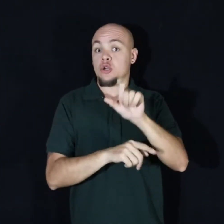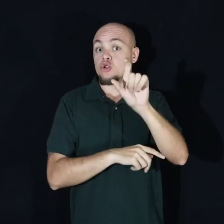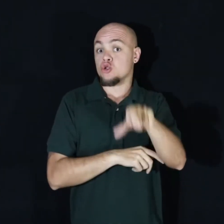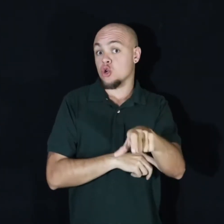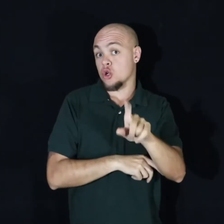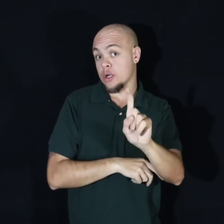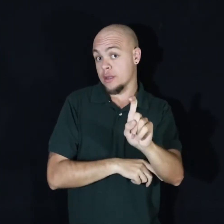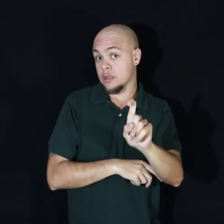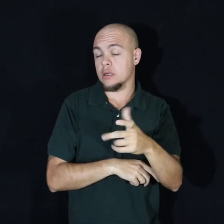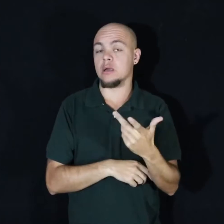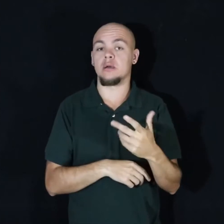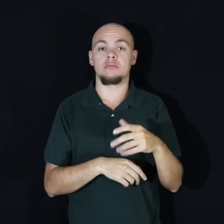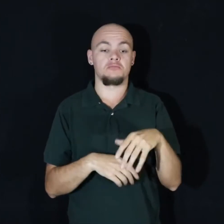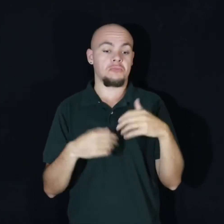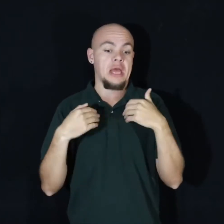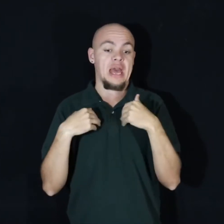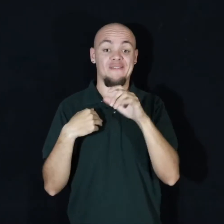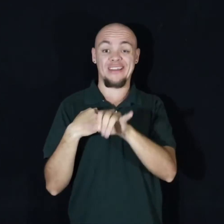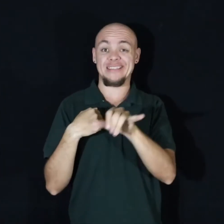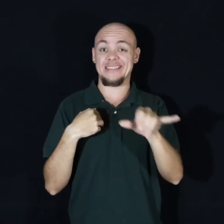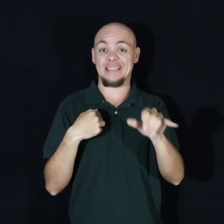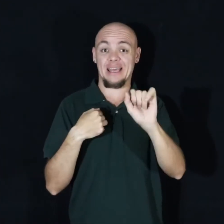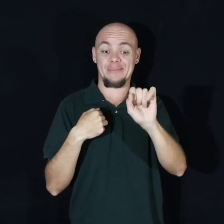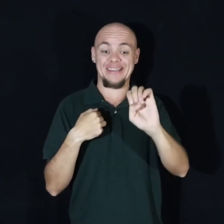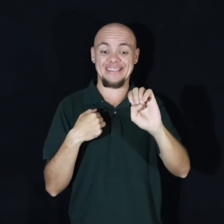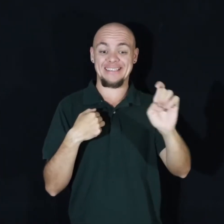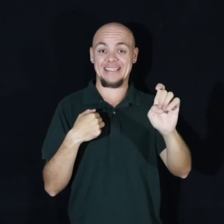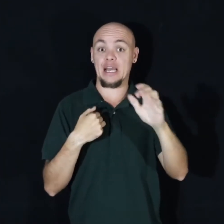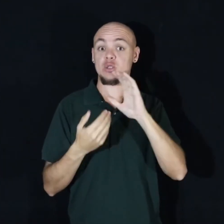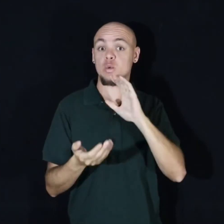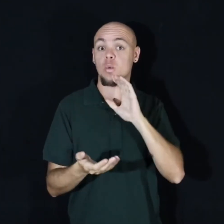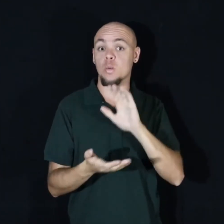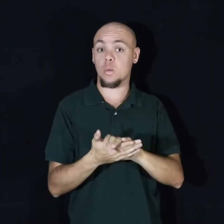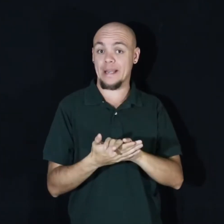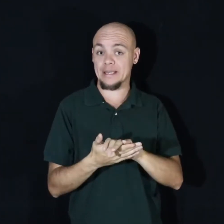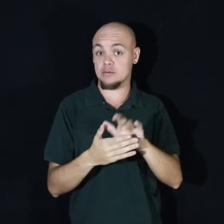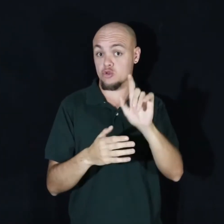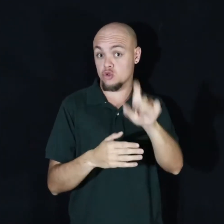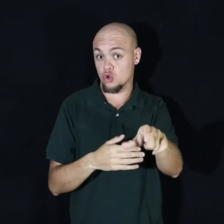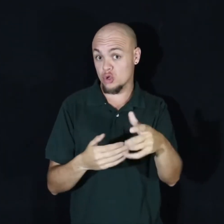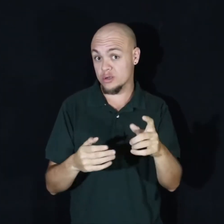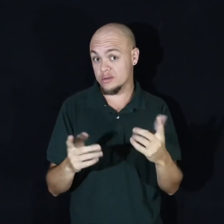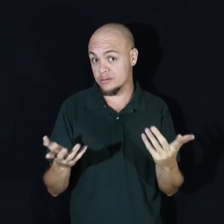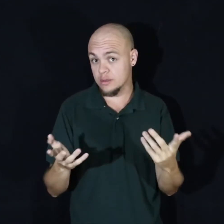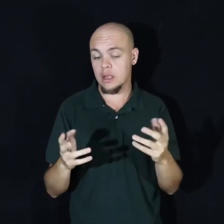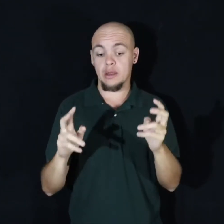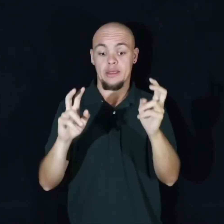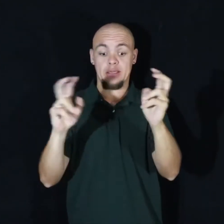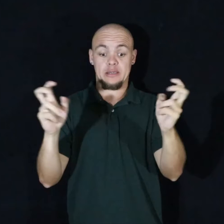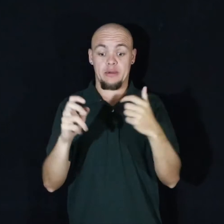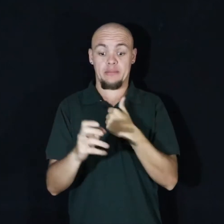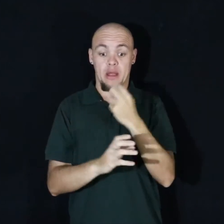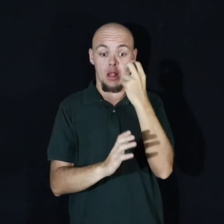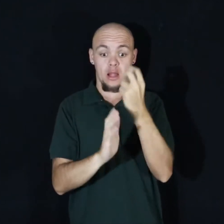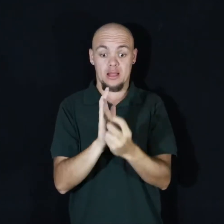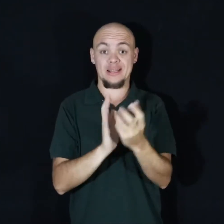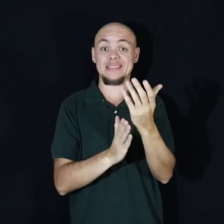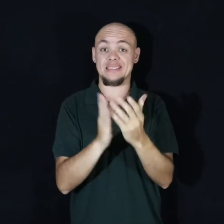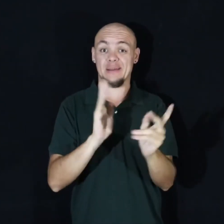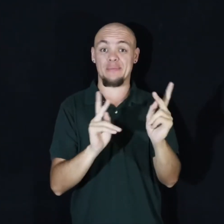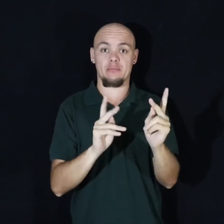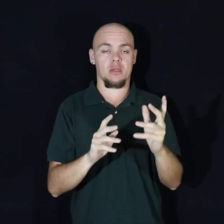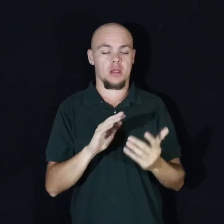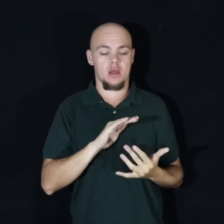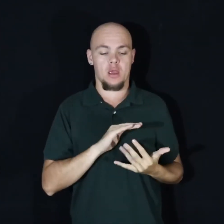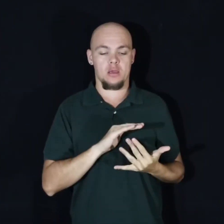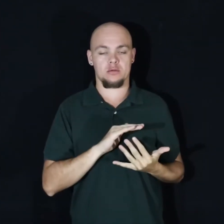we come to the very tricky area. Should they do it? Should they perform same-sex weddings? And when I now jump into this topic, trust